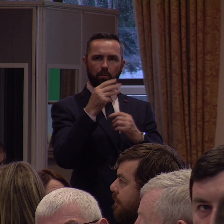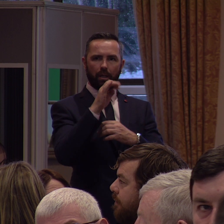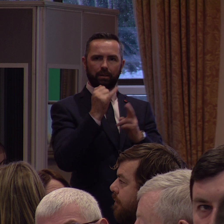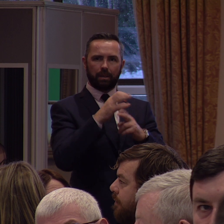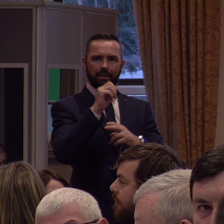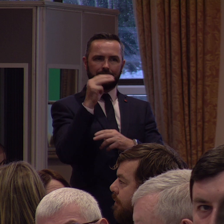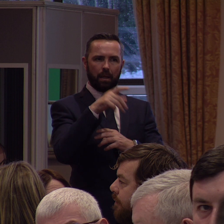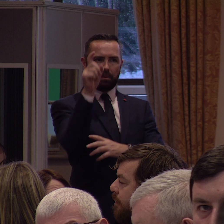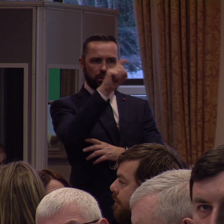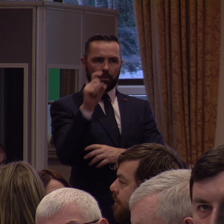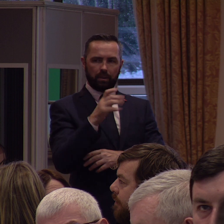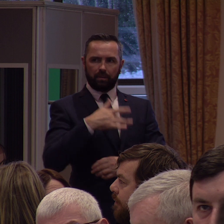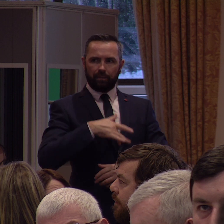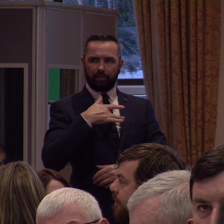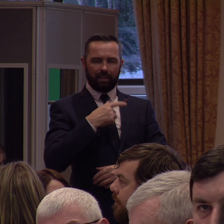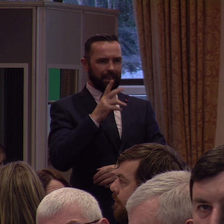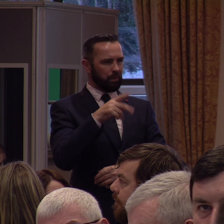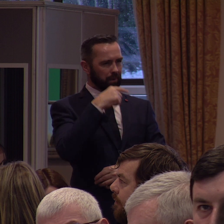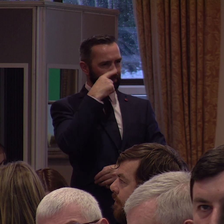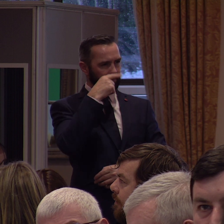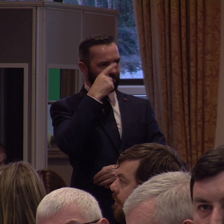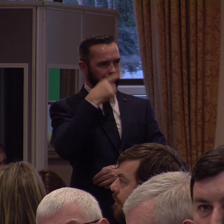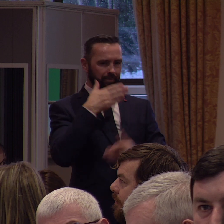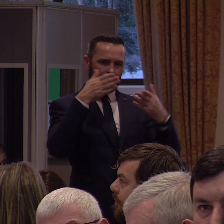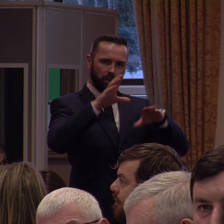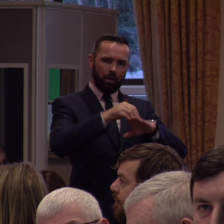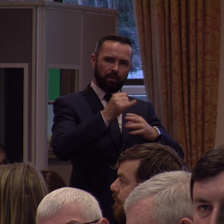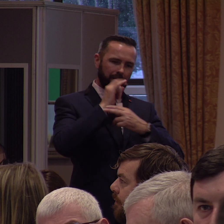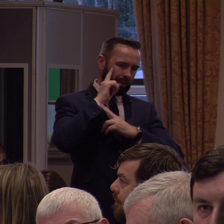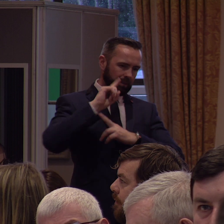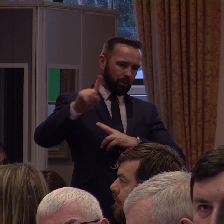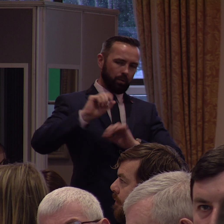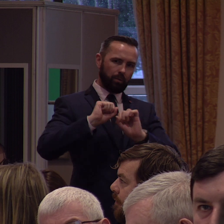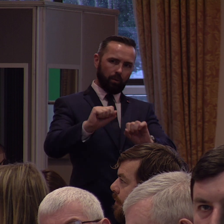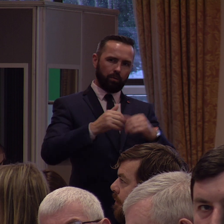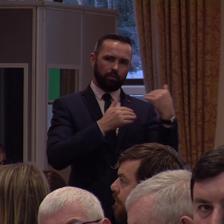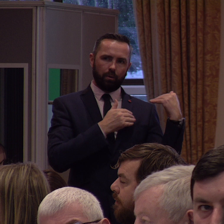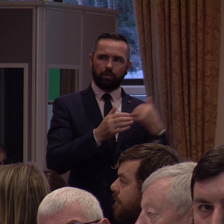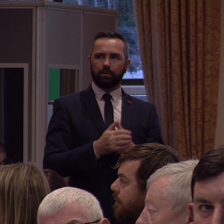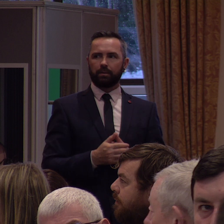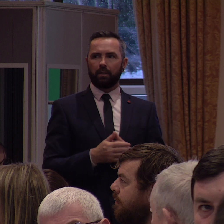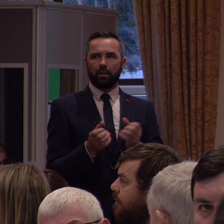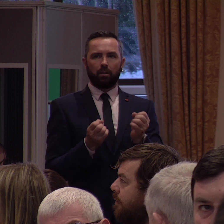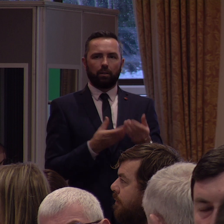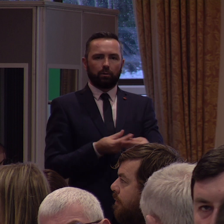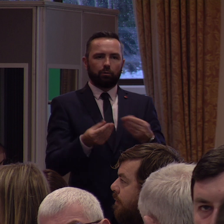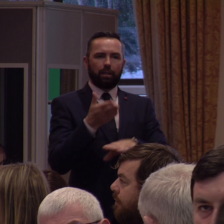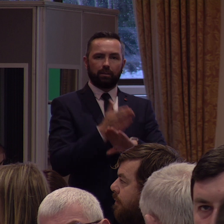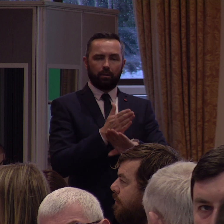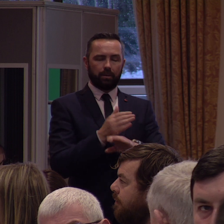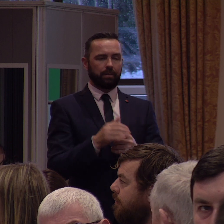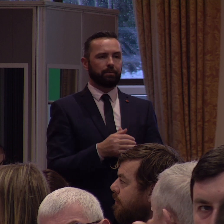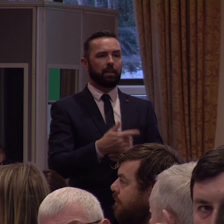and they felt that there may be an element of snobbery towards ignoring such roles. In respect to the fourth